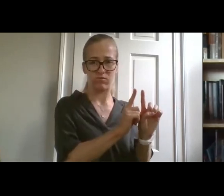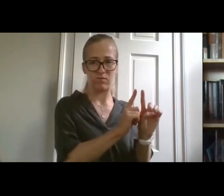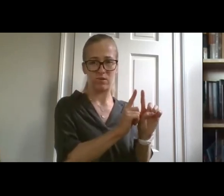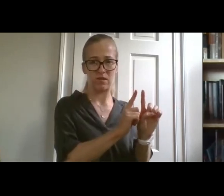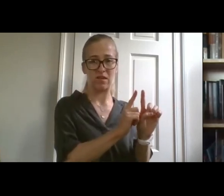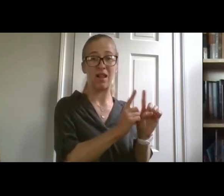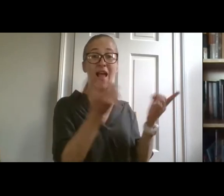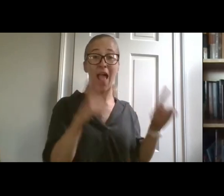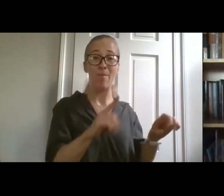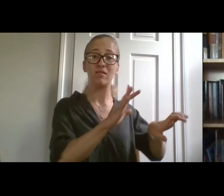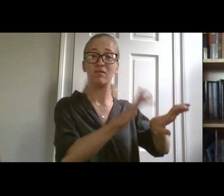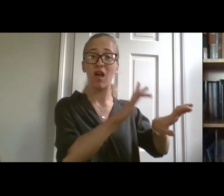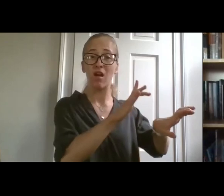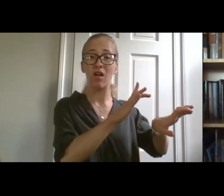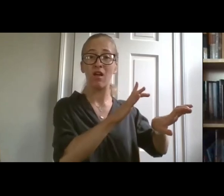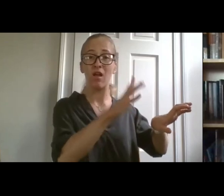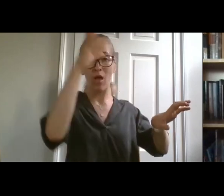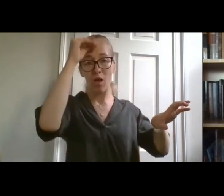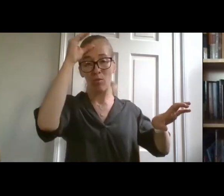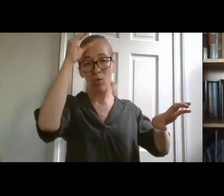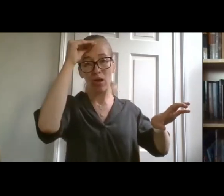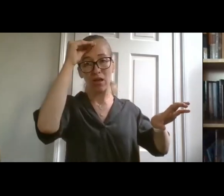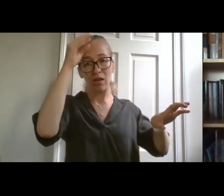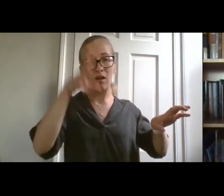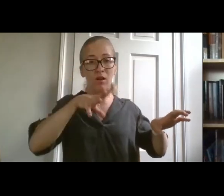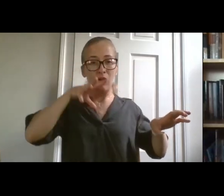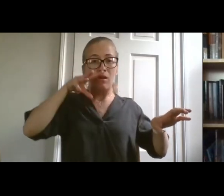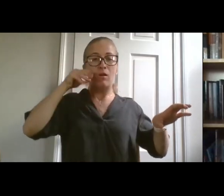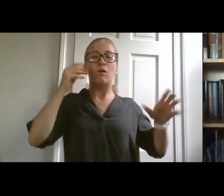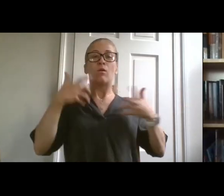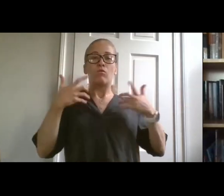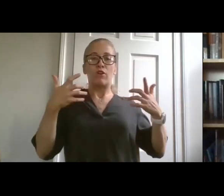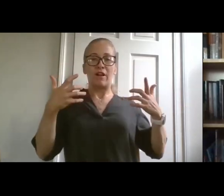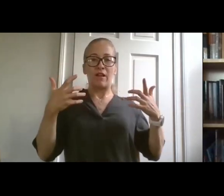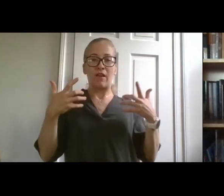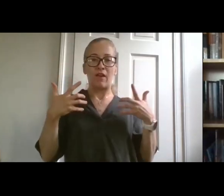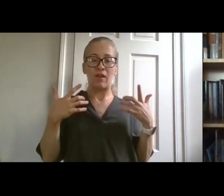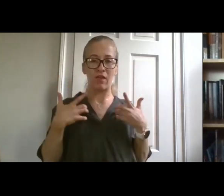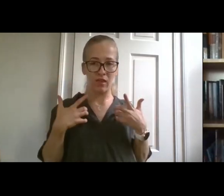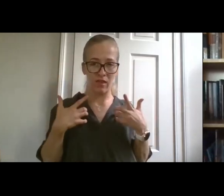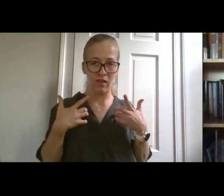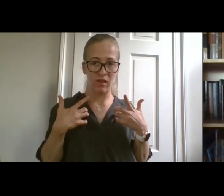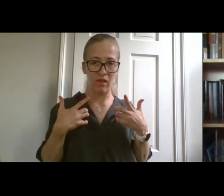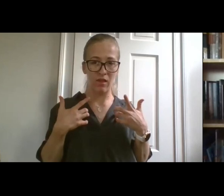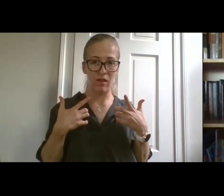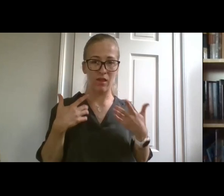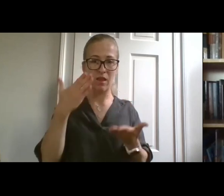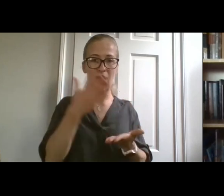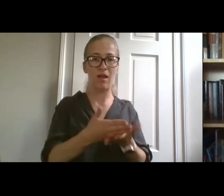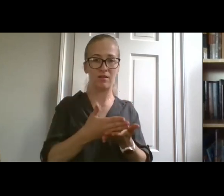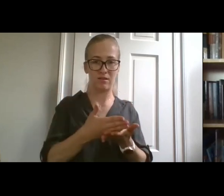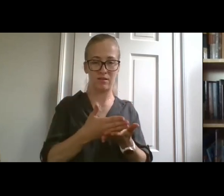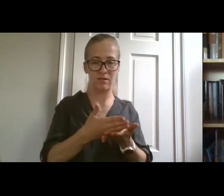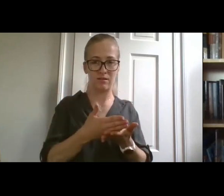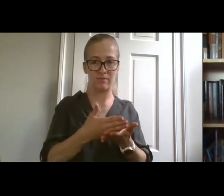soon as she touched his bony back, the boy took an audible gulp of breath, which seemed to bring his incomprehensible purging to an end at